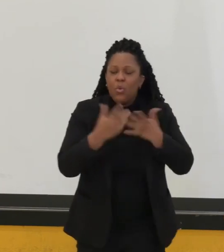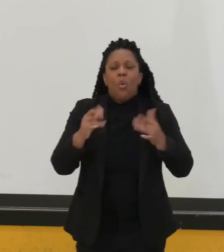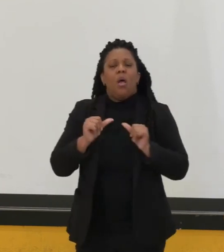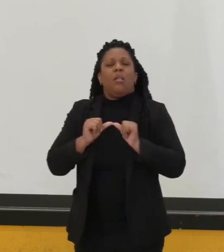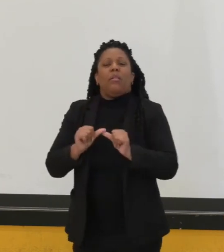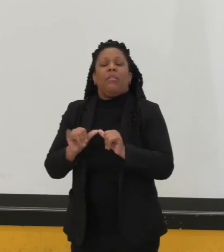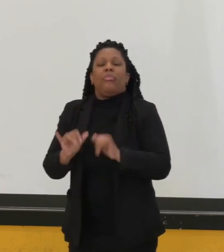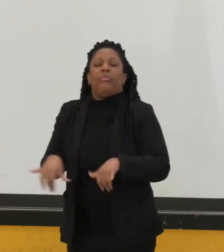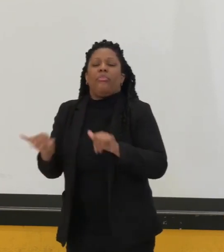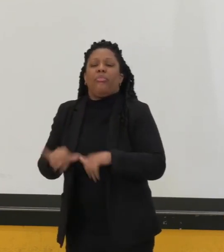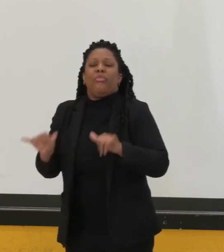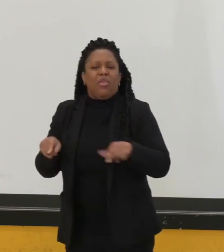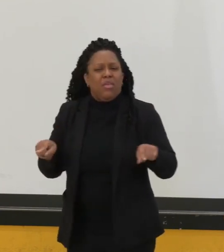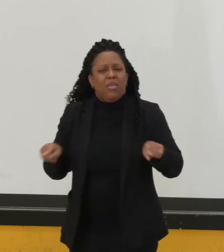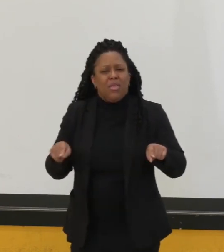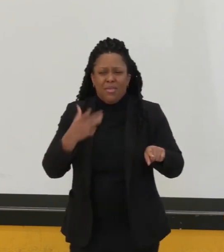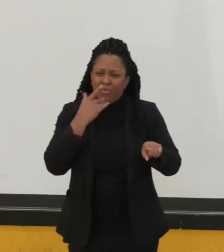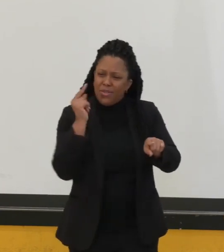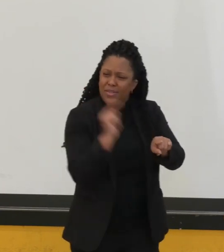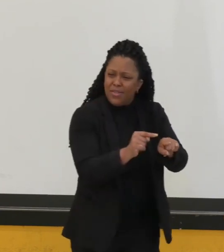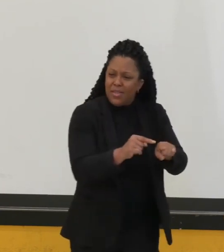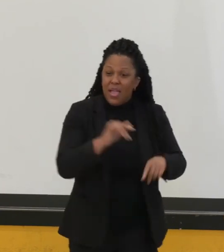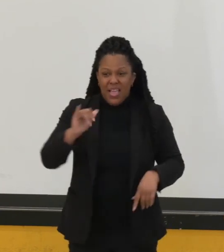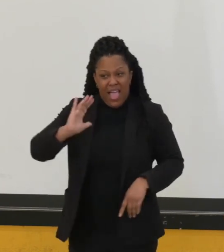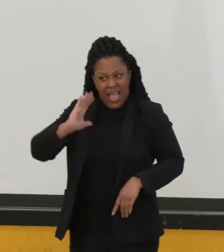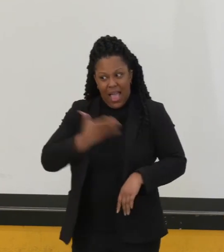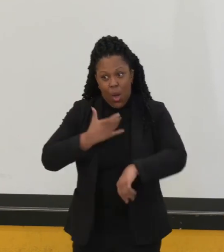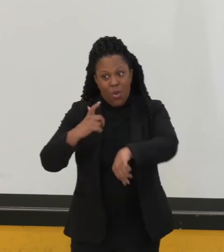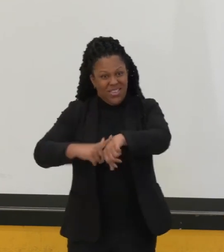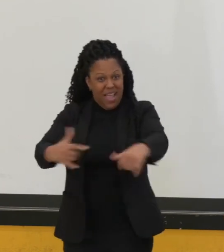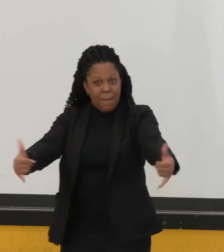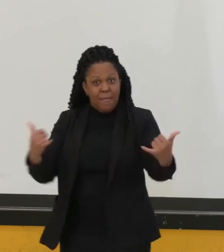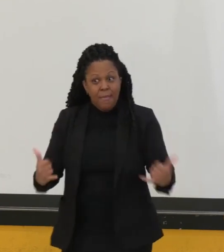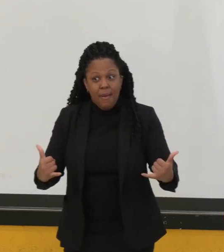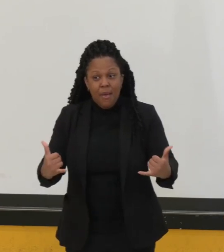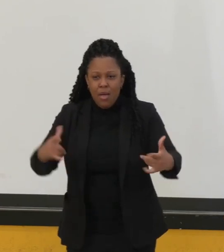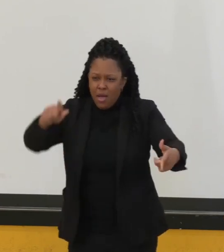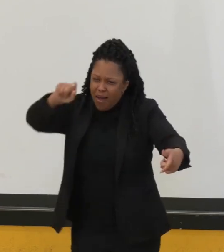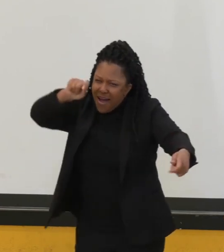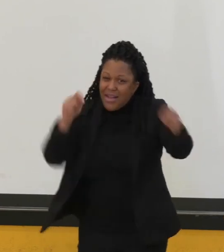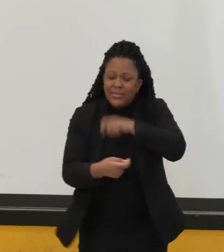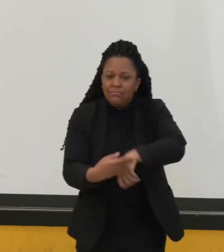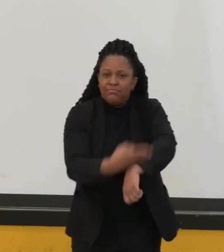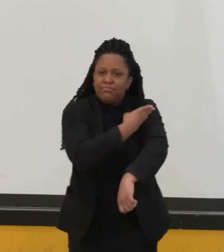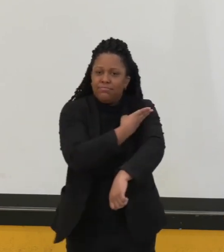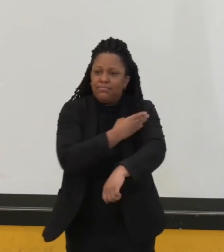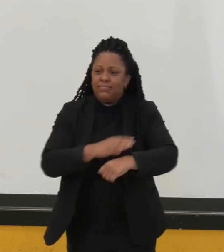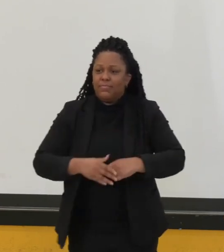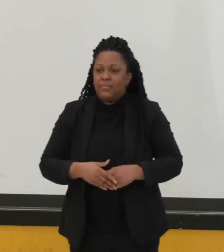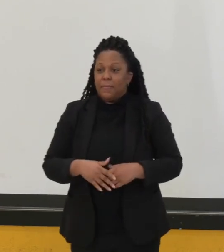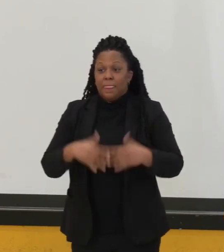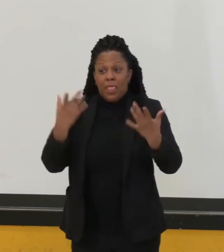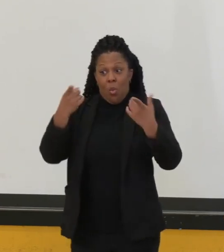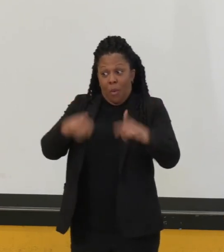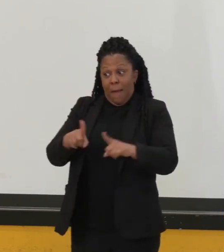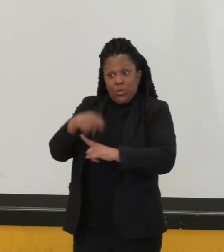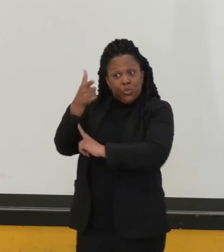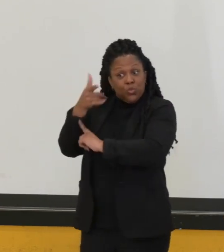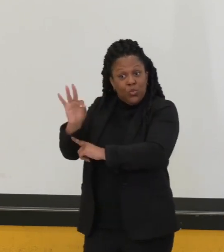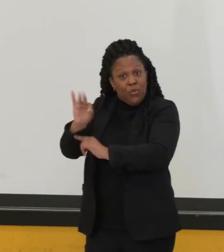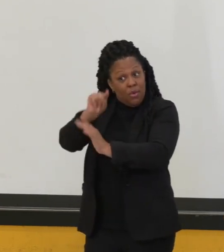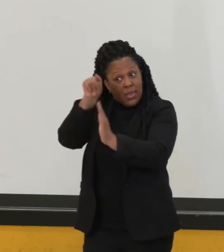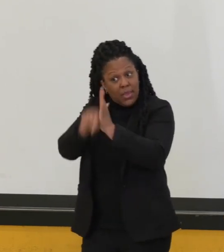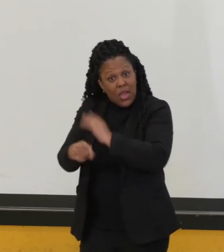in Minnesota. Our time to get one shot at fixing it was there. And in the midst of this trial that the world's watching, the